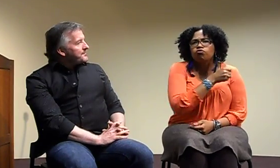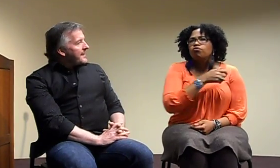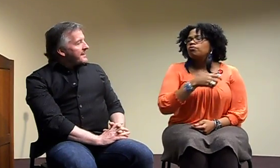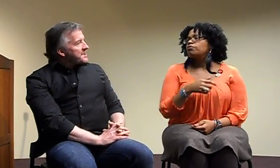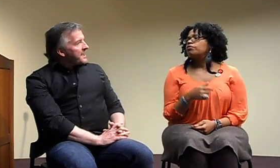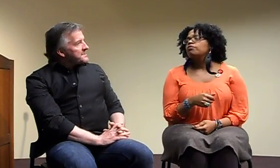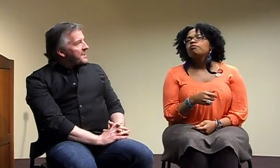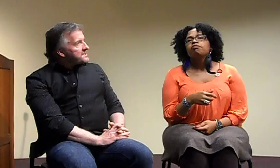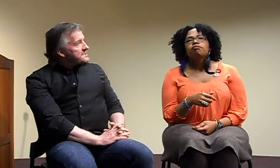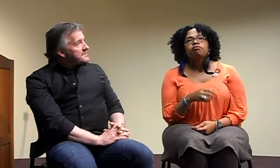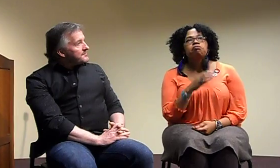And I had an idea